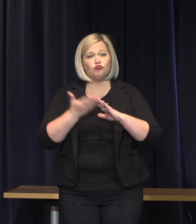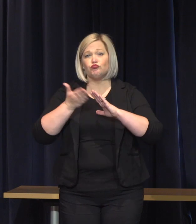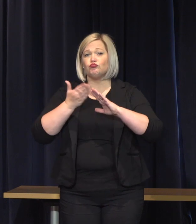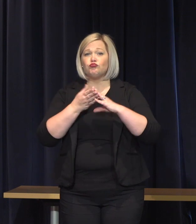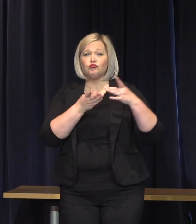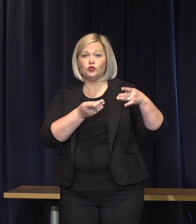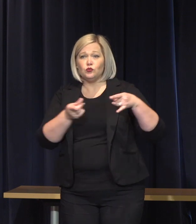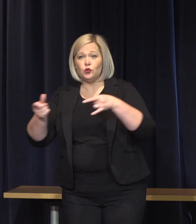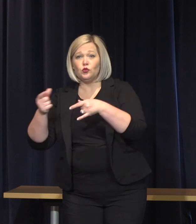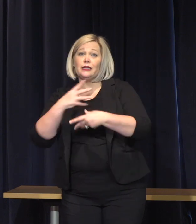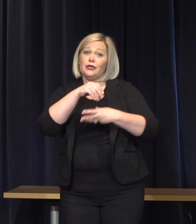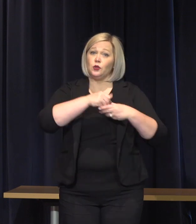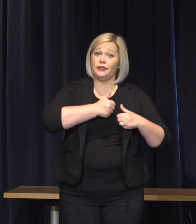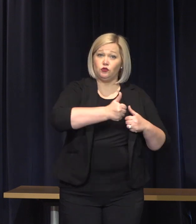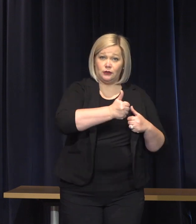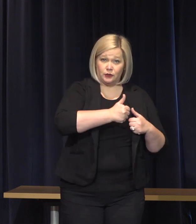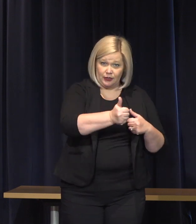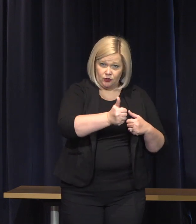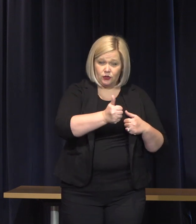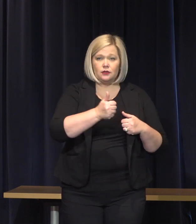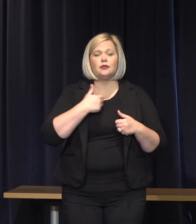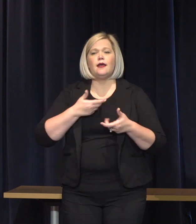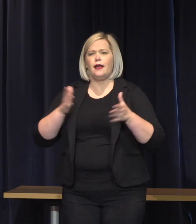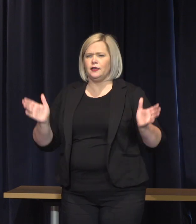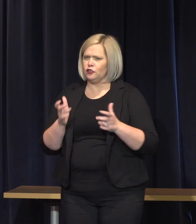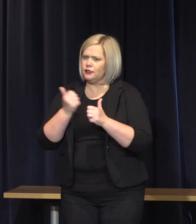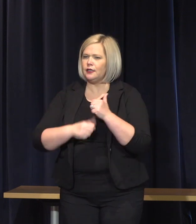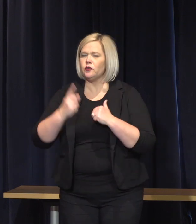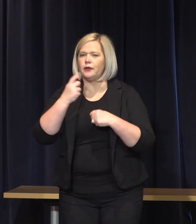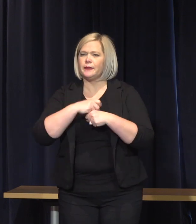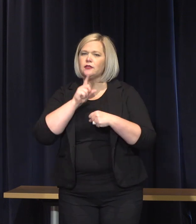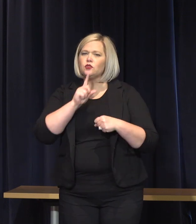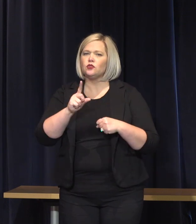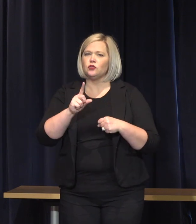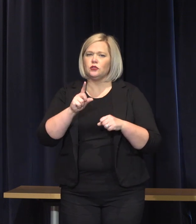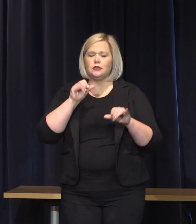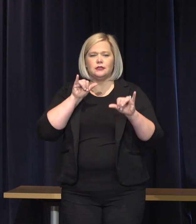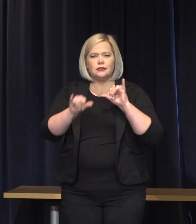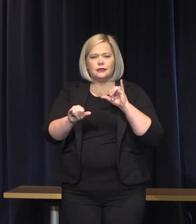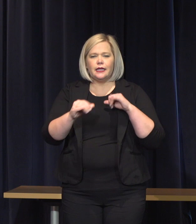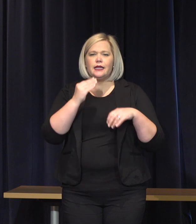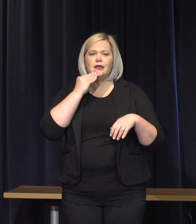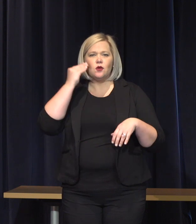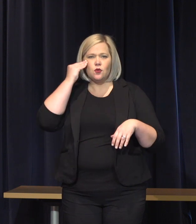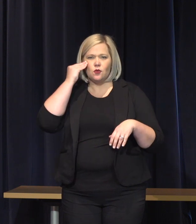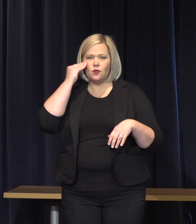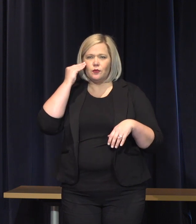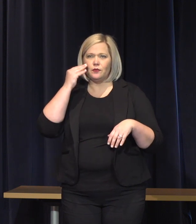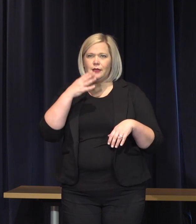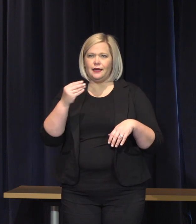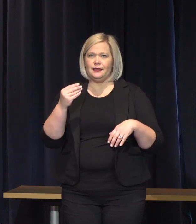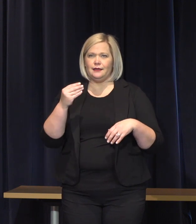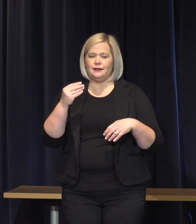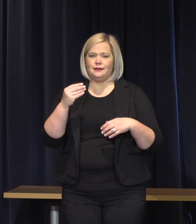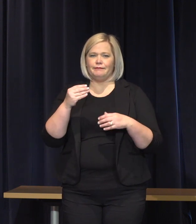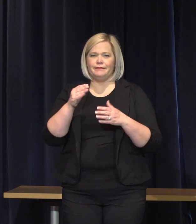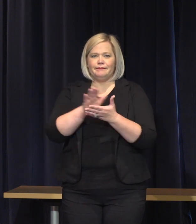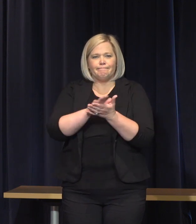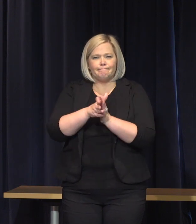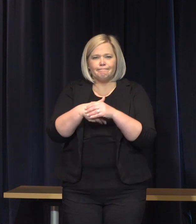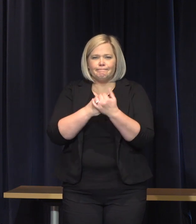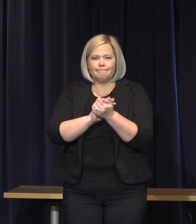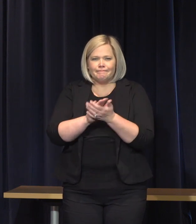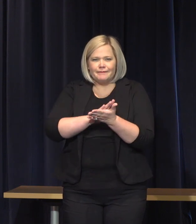and including transportation, I encourage everyone to practice home and hygiene protocols,